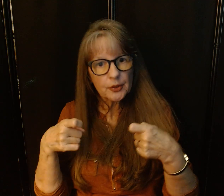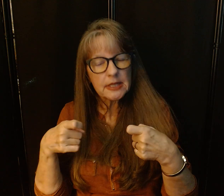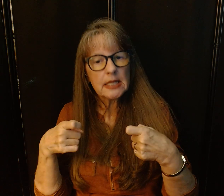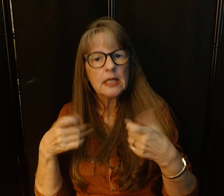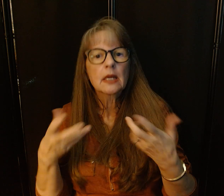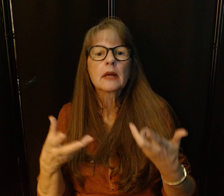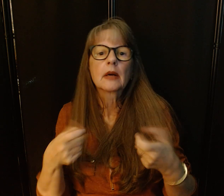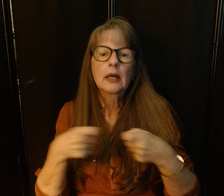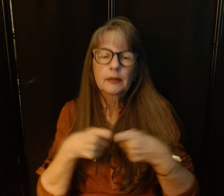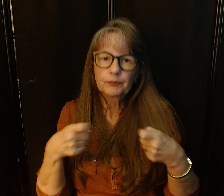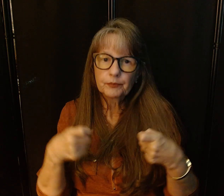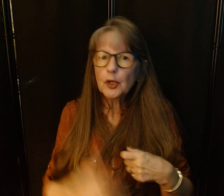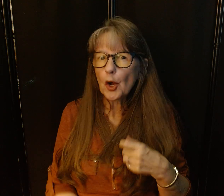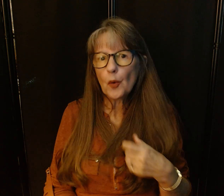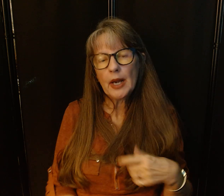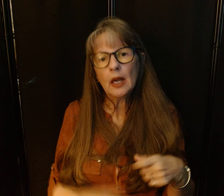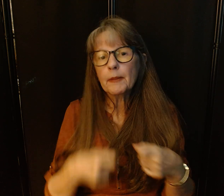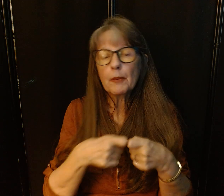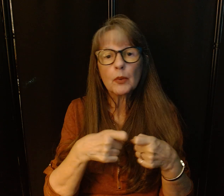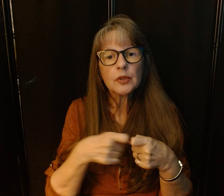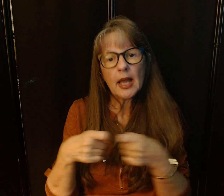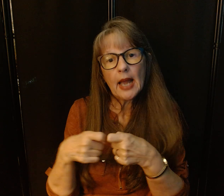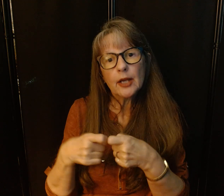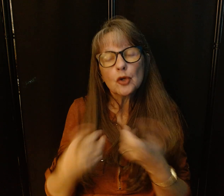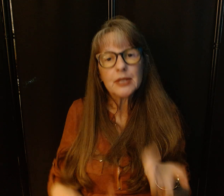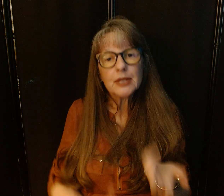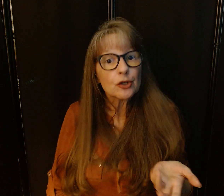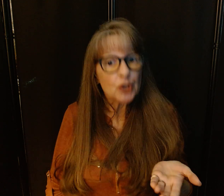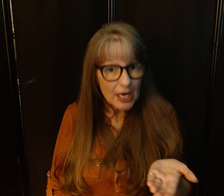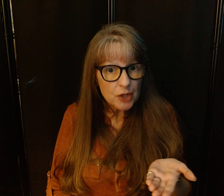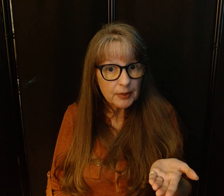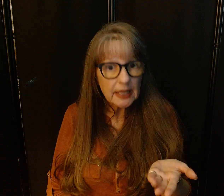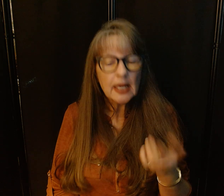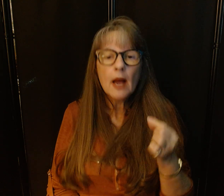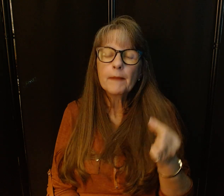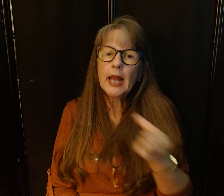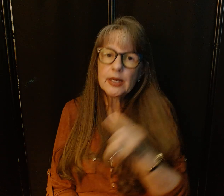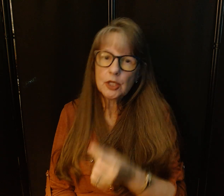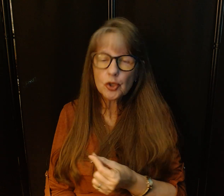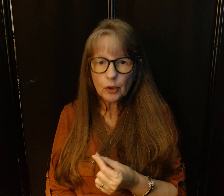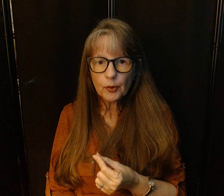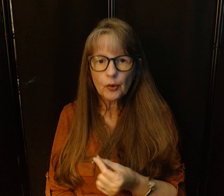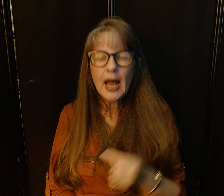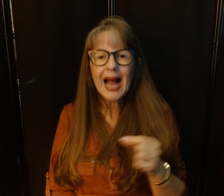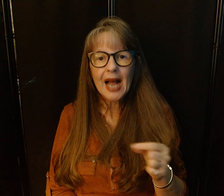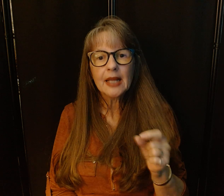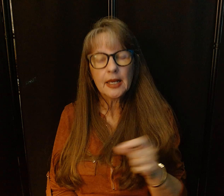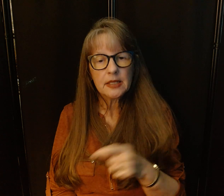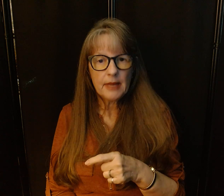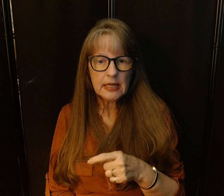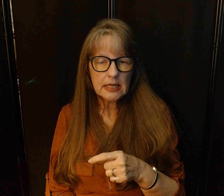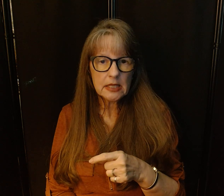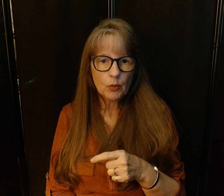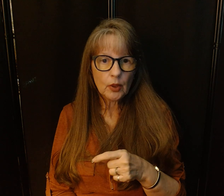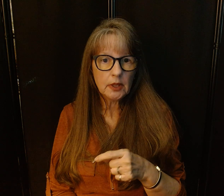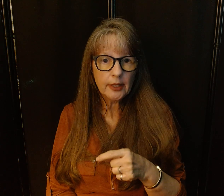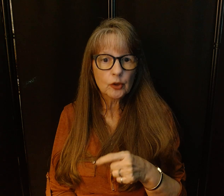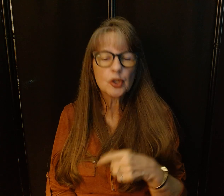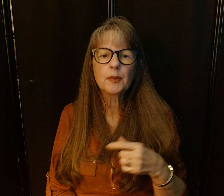electricity, you know, and a lot of people will kind of use it interchangeably, but as an interpreter, I like to make things more clear, just